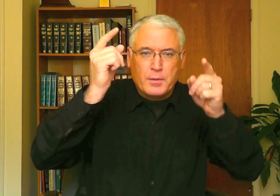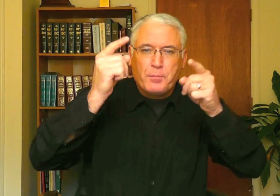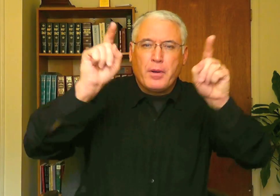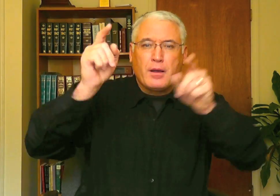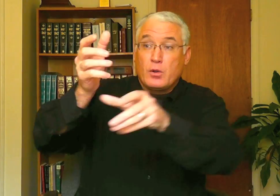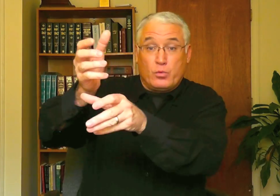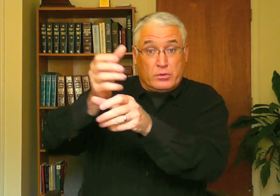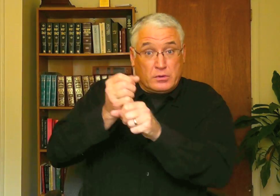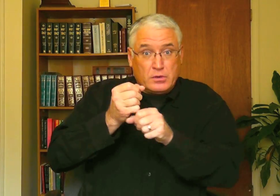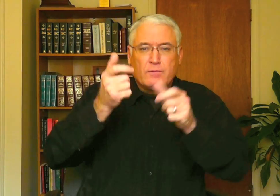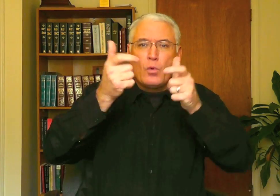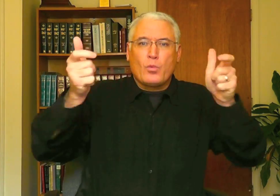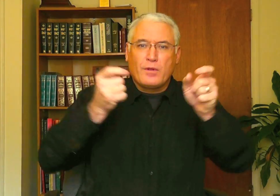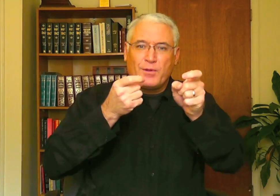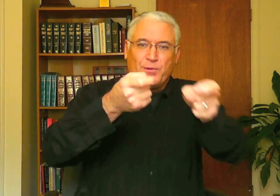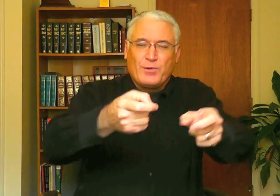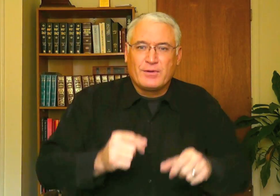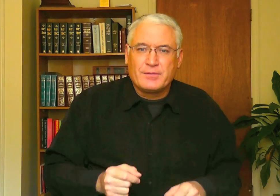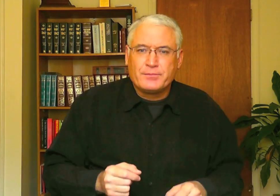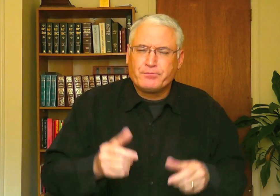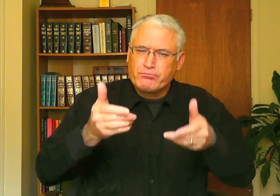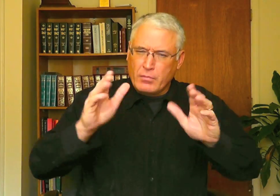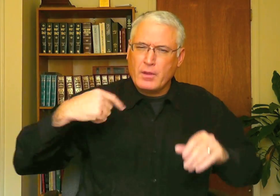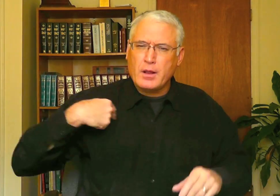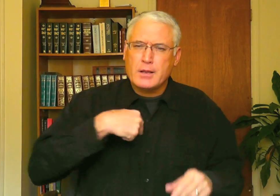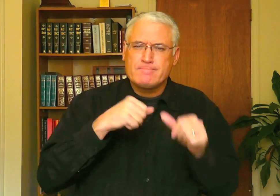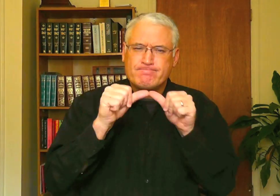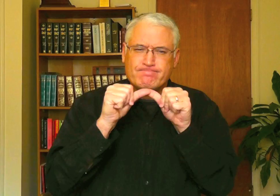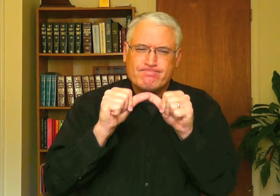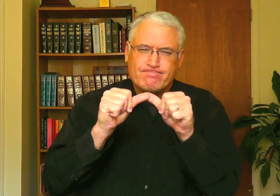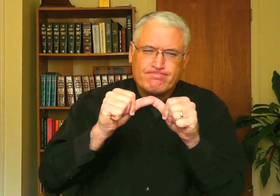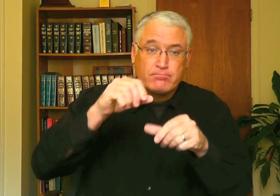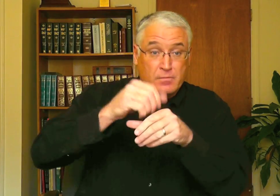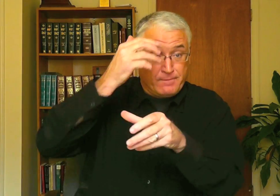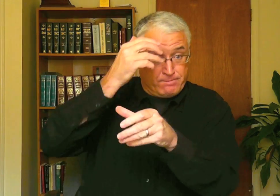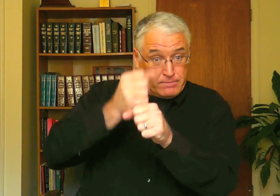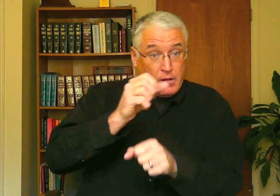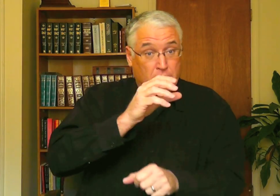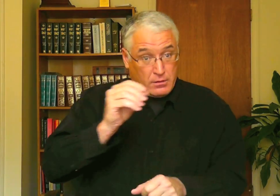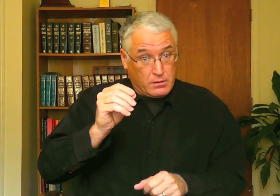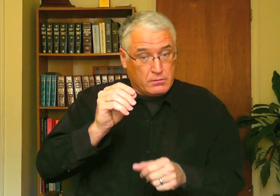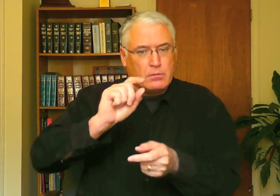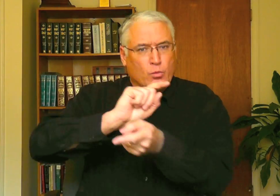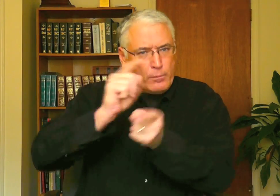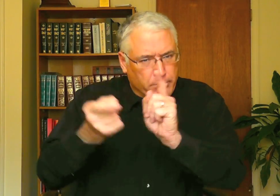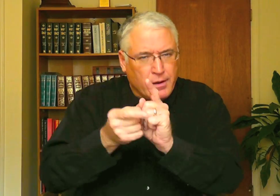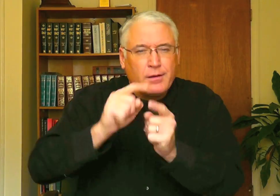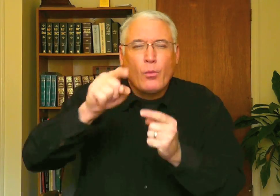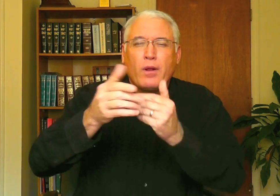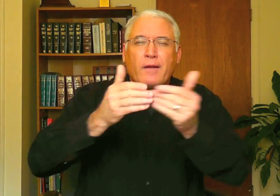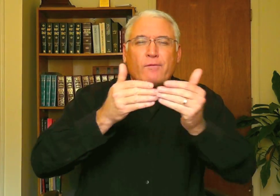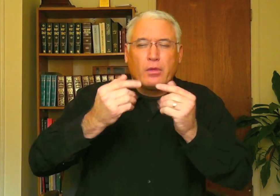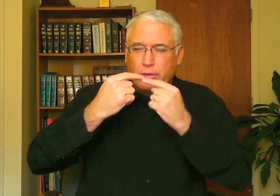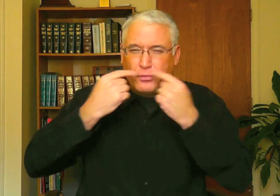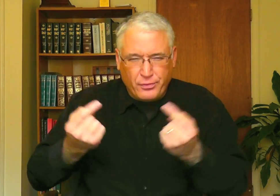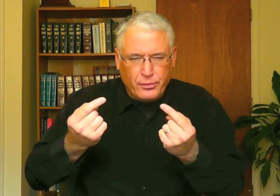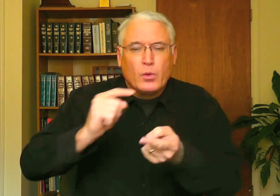the end of our life. And then God will give us our great reward. We continue to be faithful, to